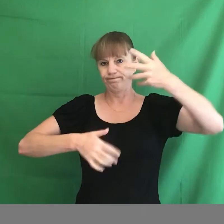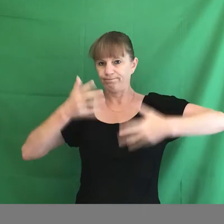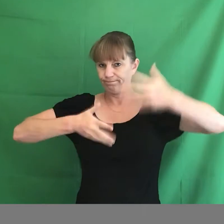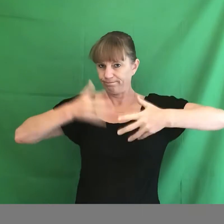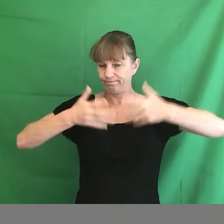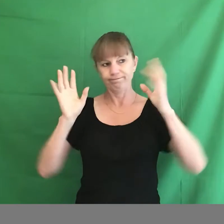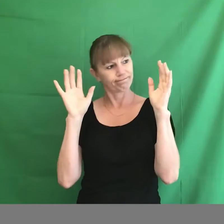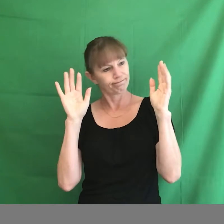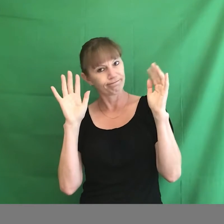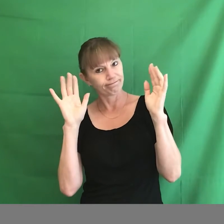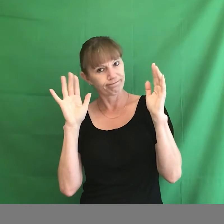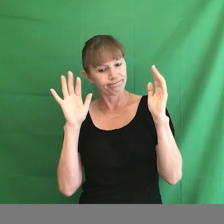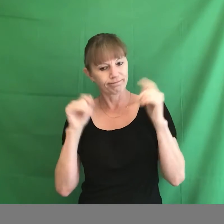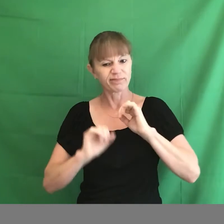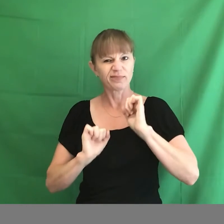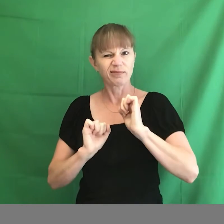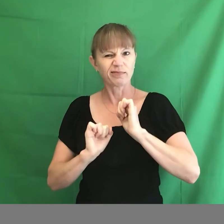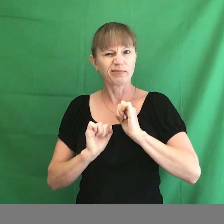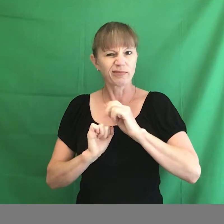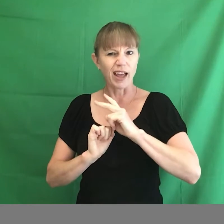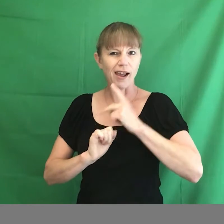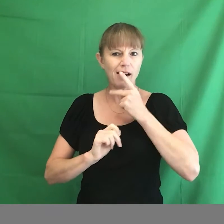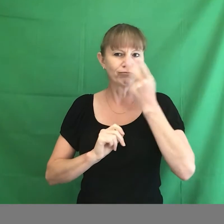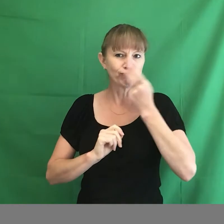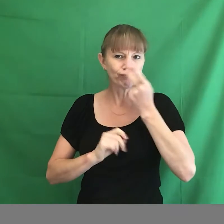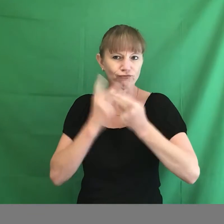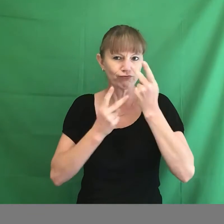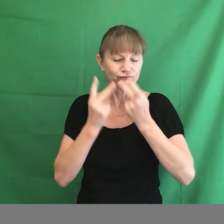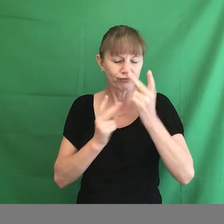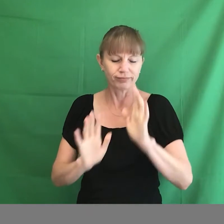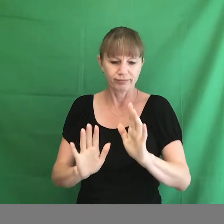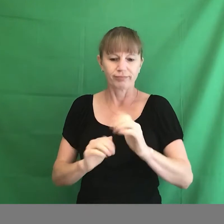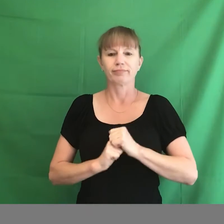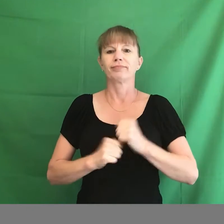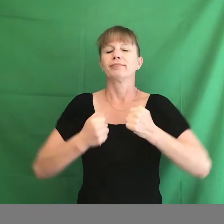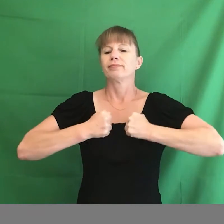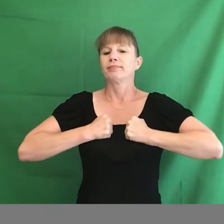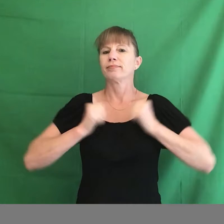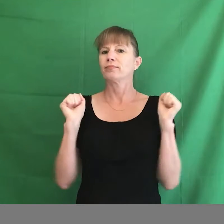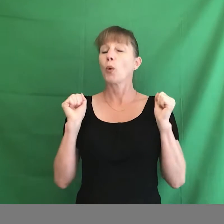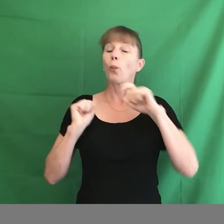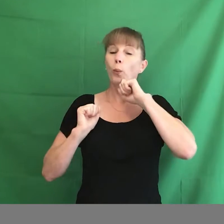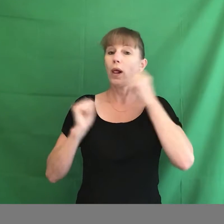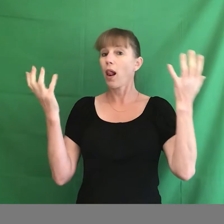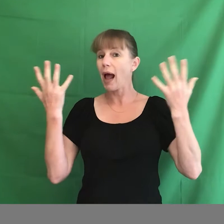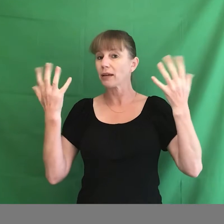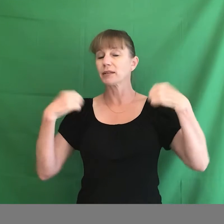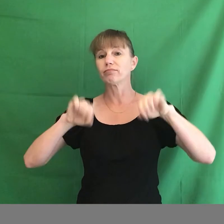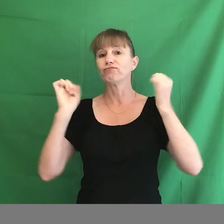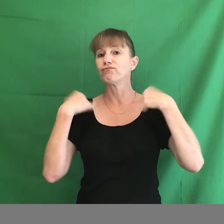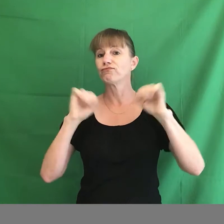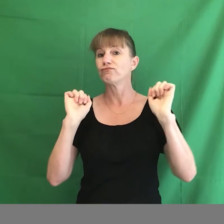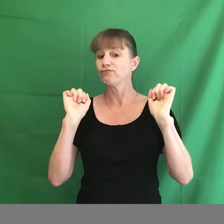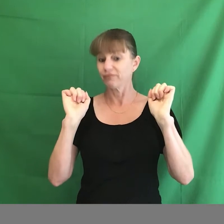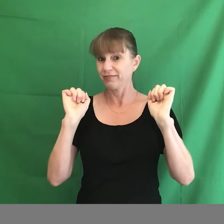ma, mo, mu. Let's say that together once. Ready? Mi, me, ma,